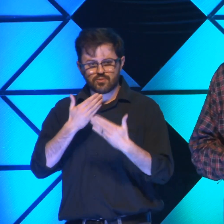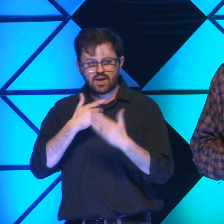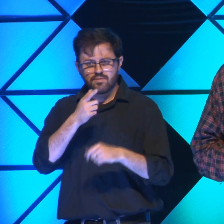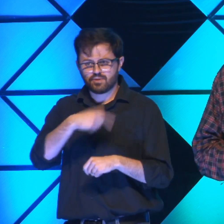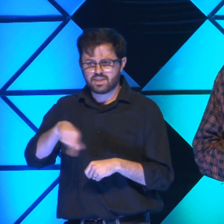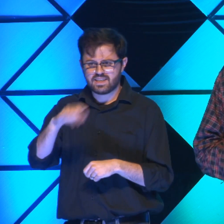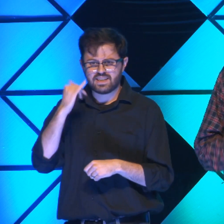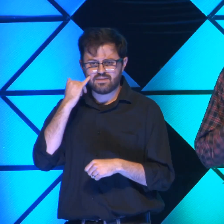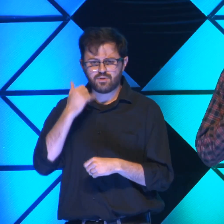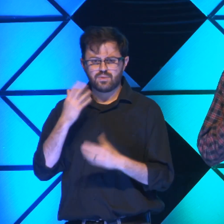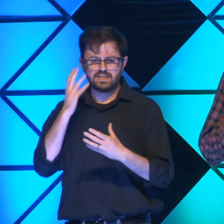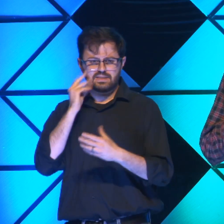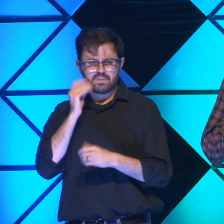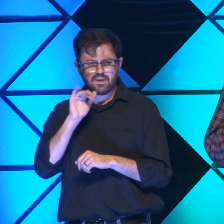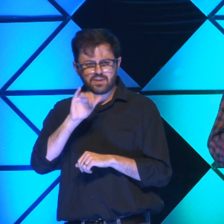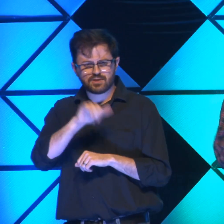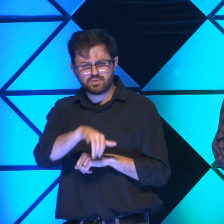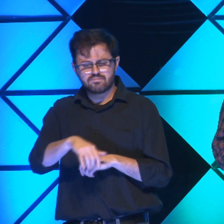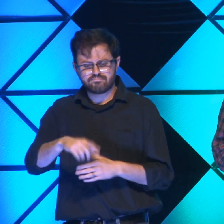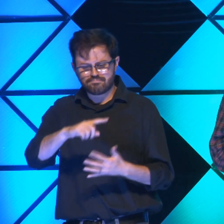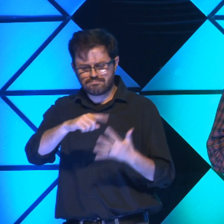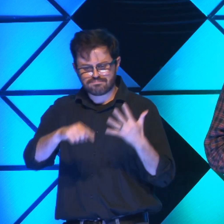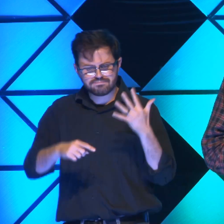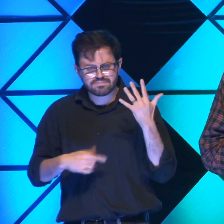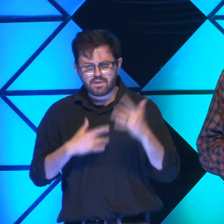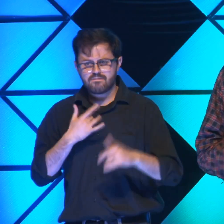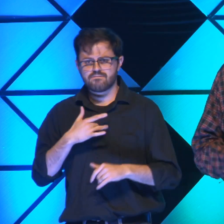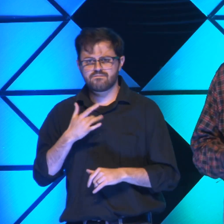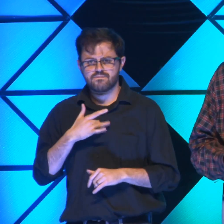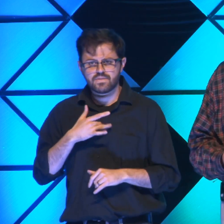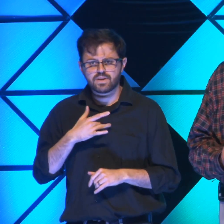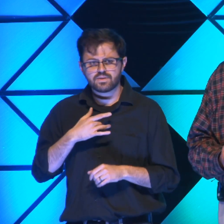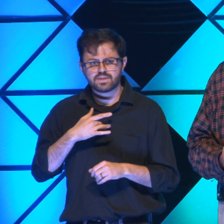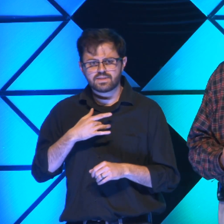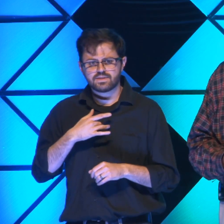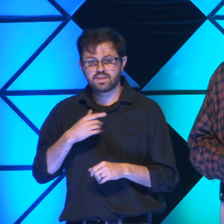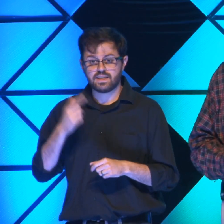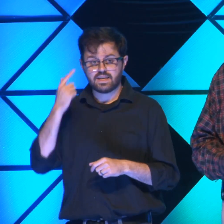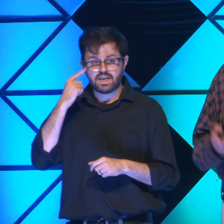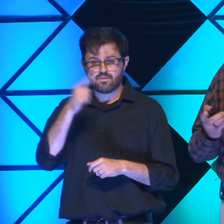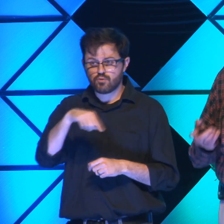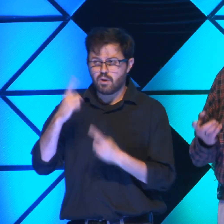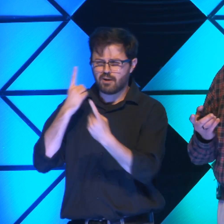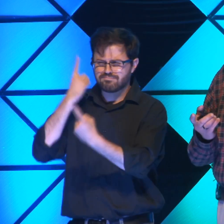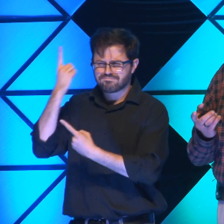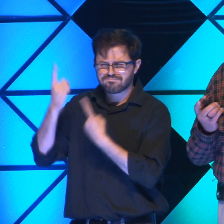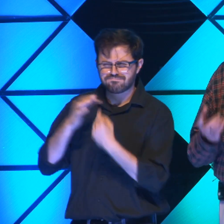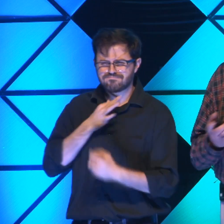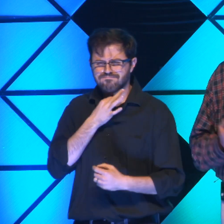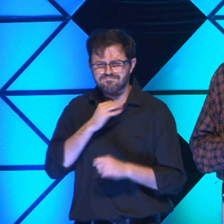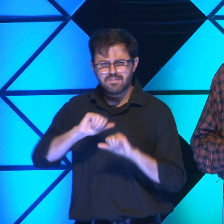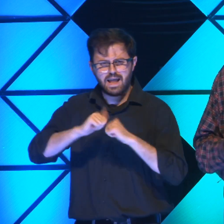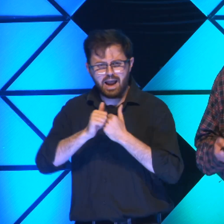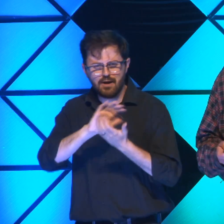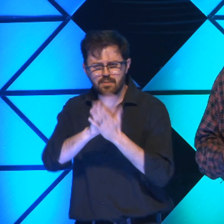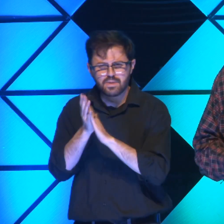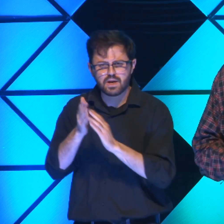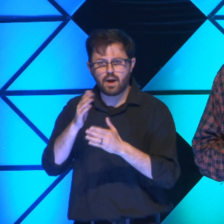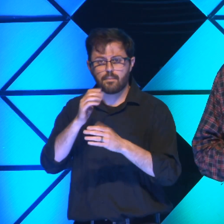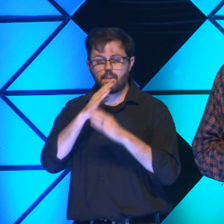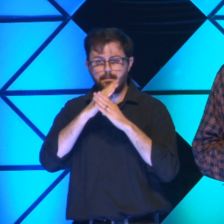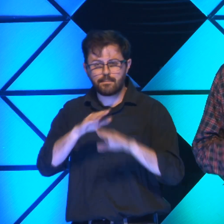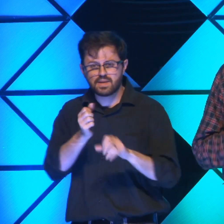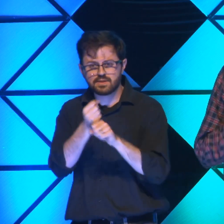this church. If you're wondering how you can be a peacemaker, I hope that this story offers